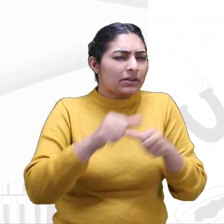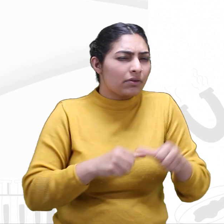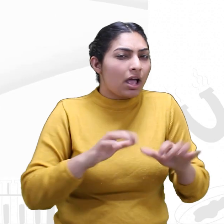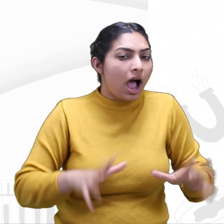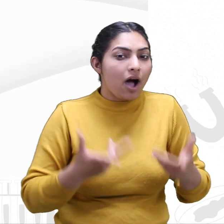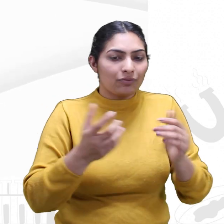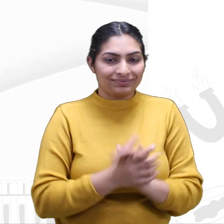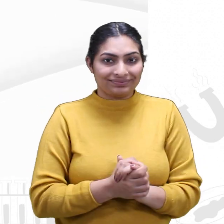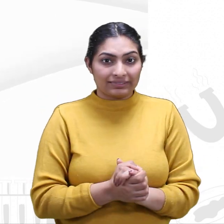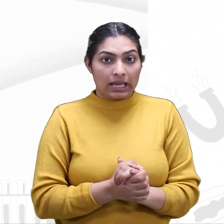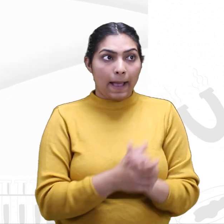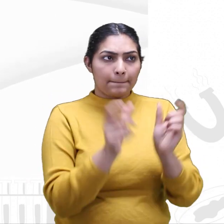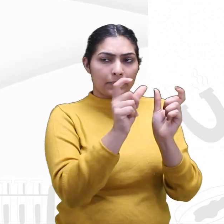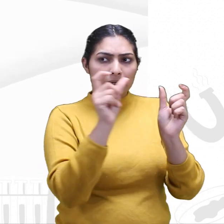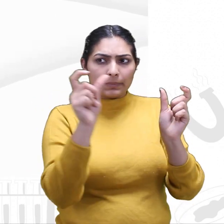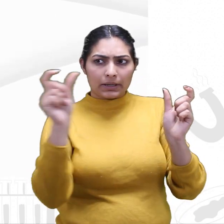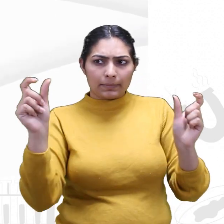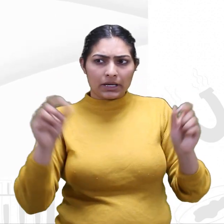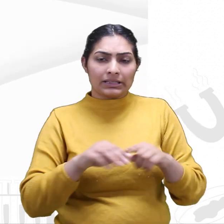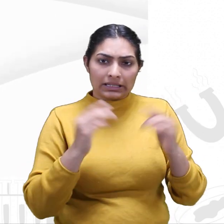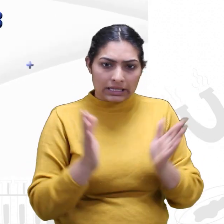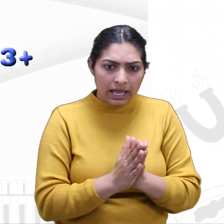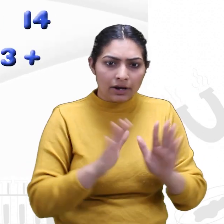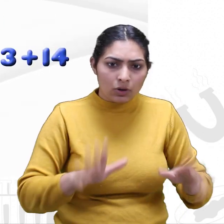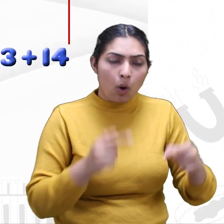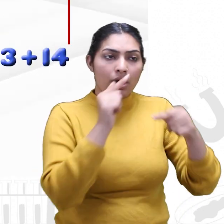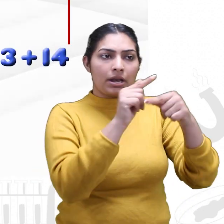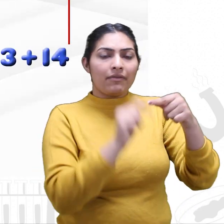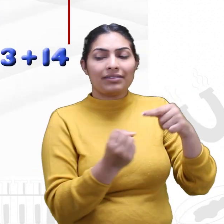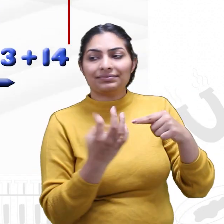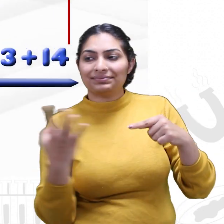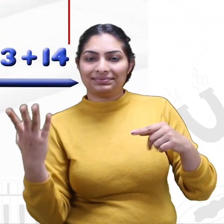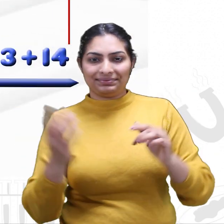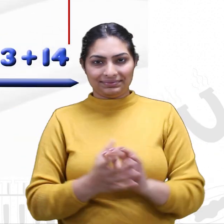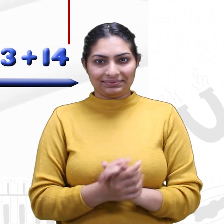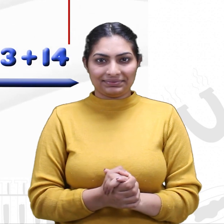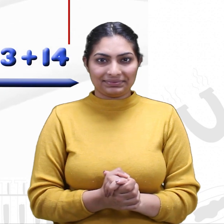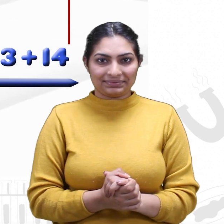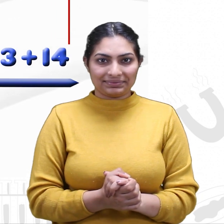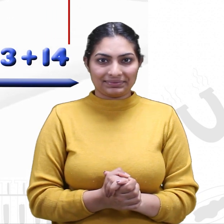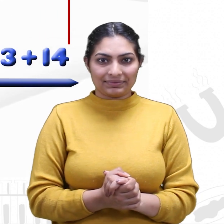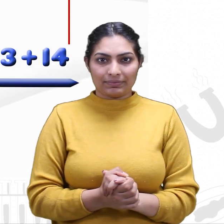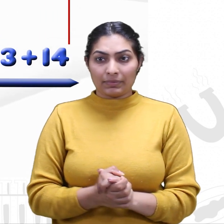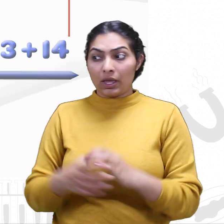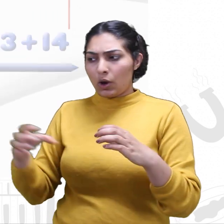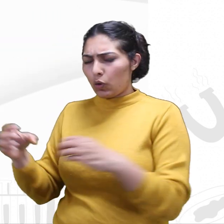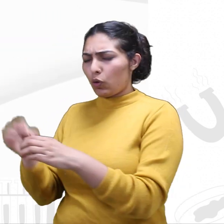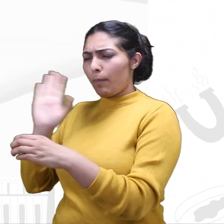ungrouped data, you simply add up all the individual values and then divide by the total number of values.